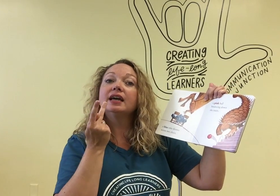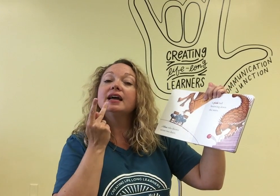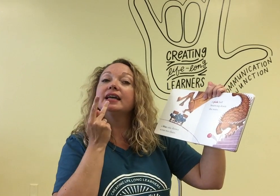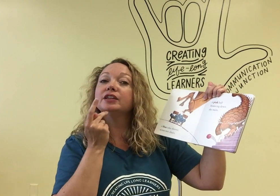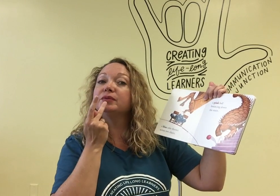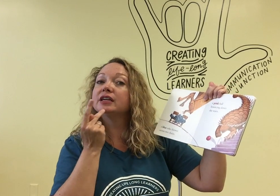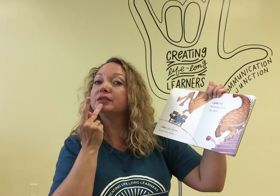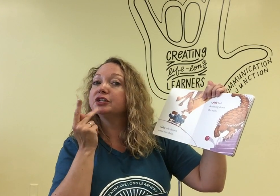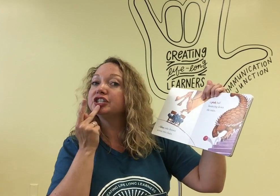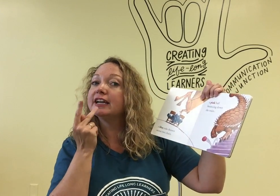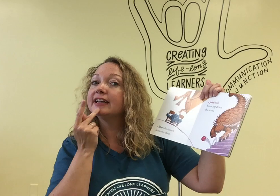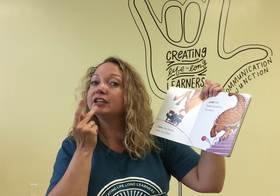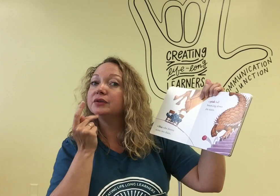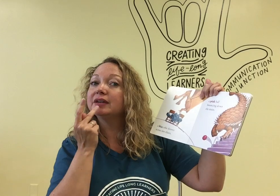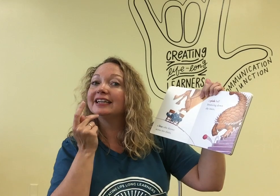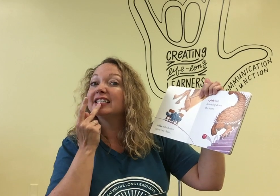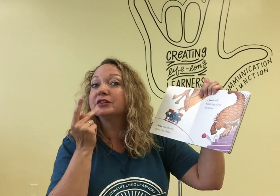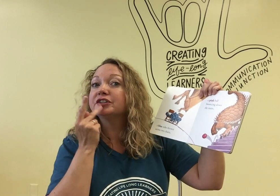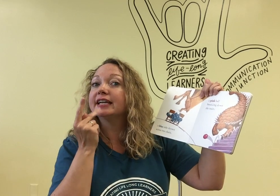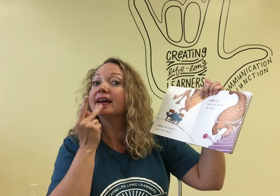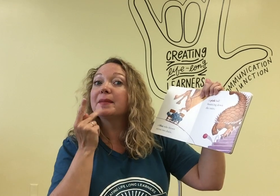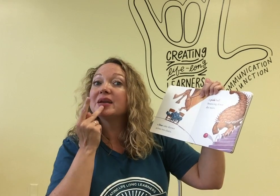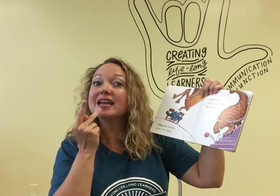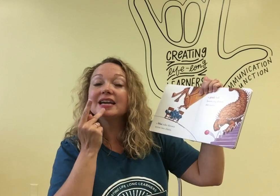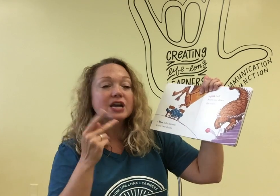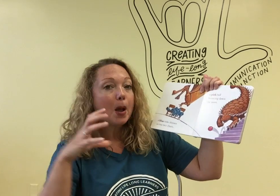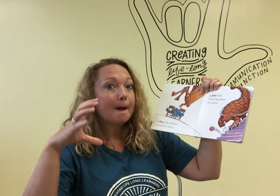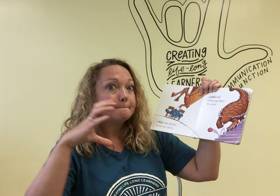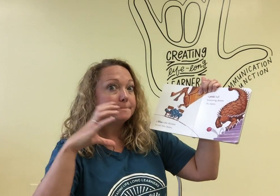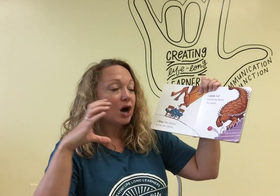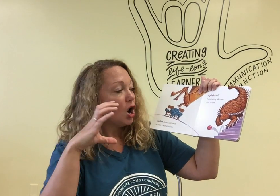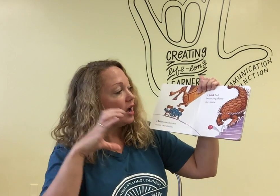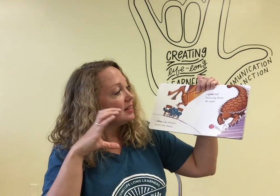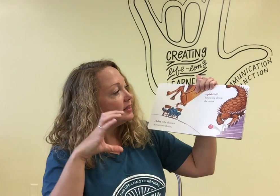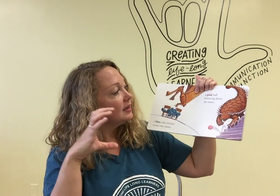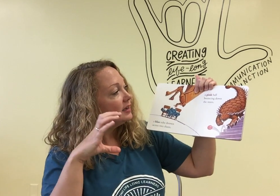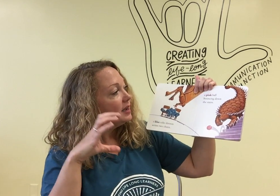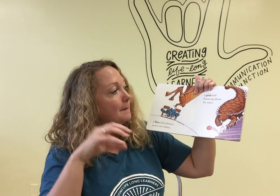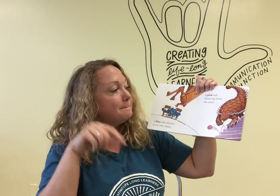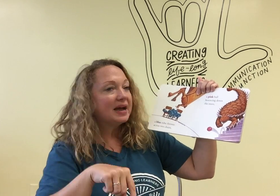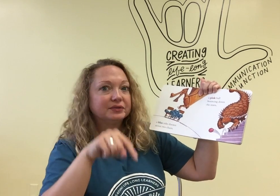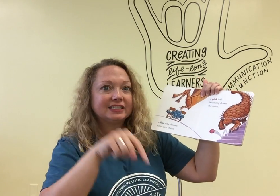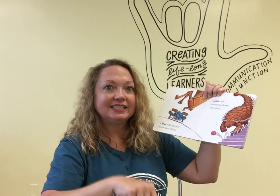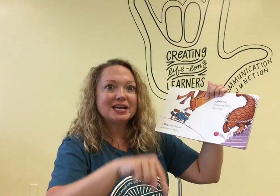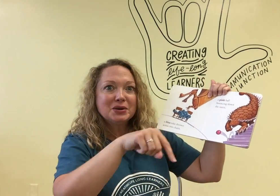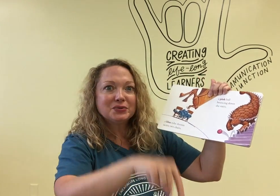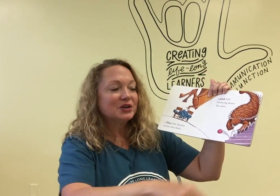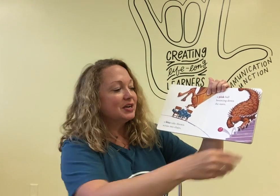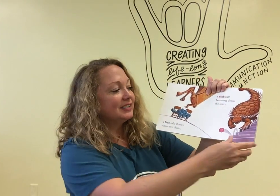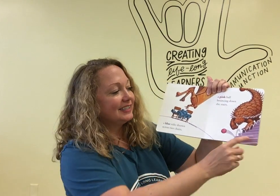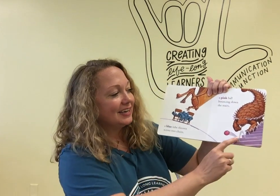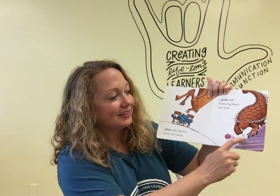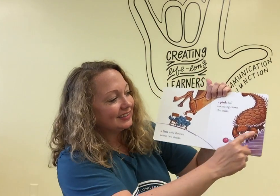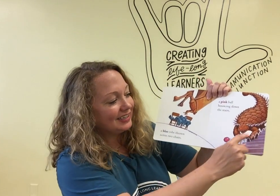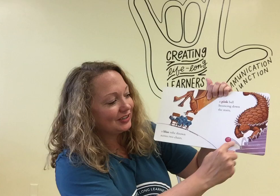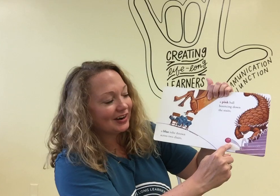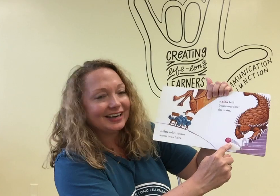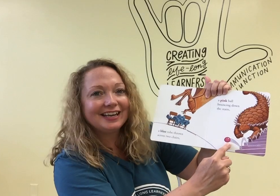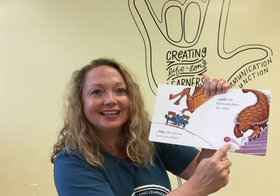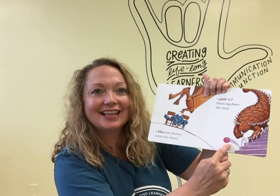and then you put it up to your chin and you kind of tickle your chin. A pink ball bouncing down the stairs, and he's trying to get that